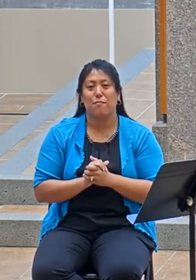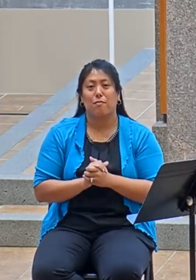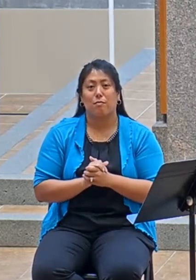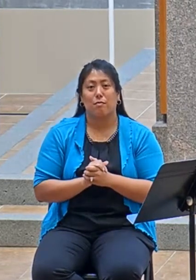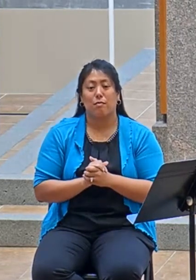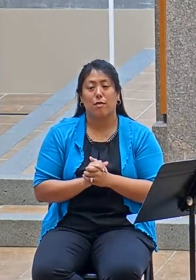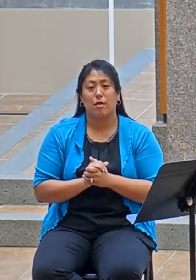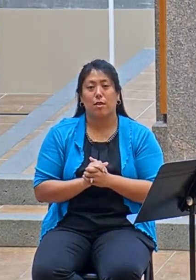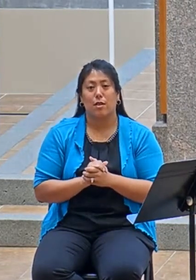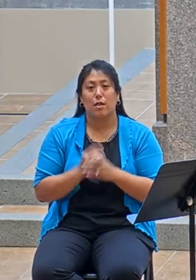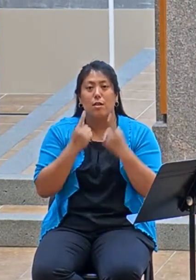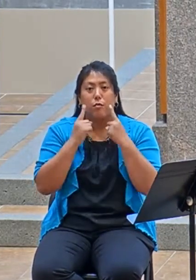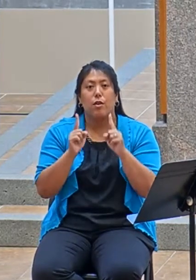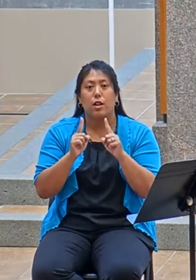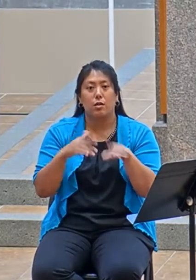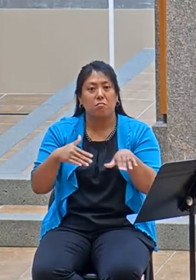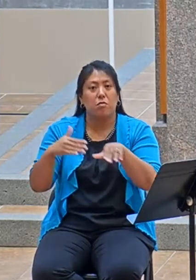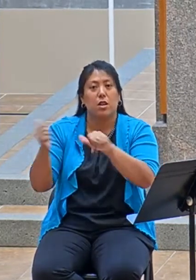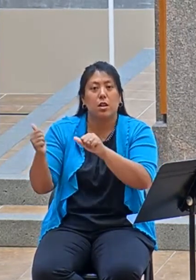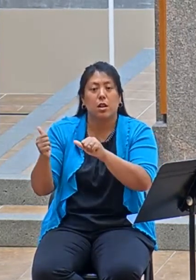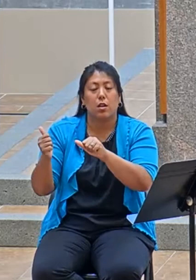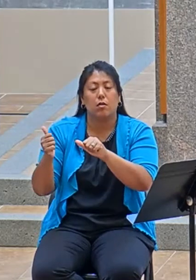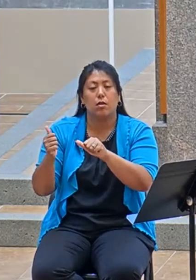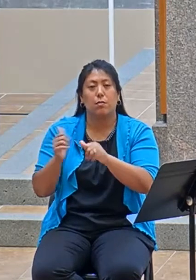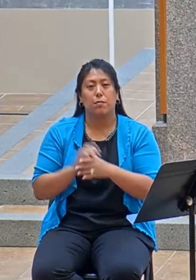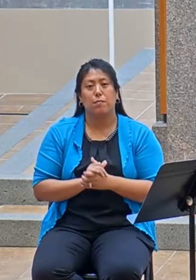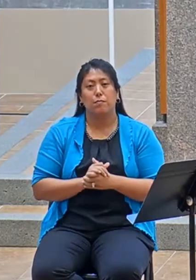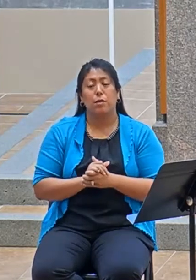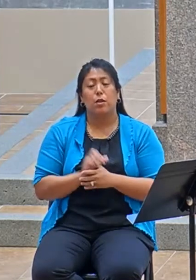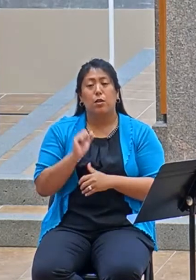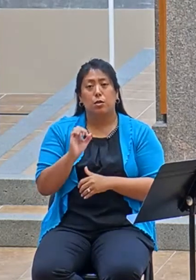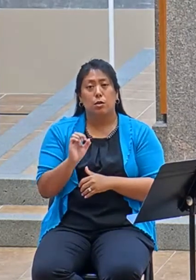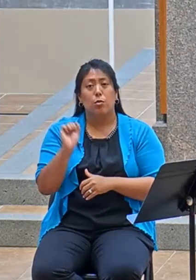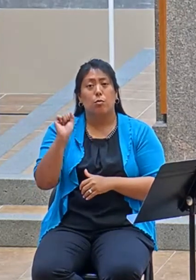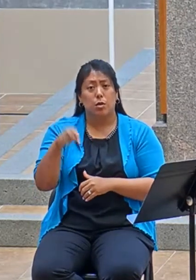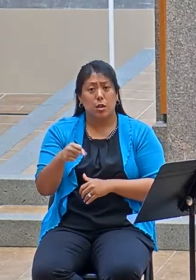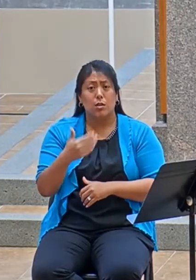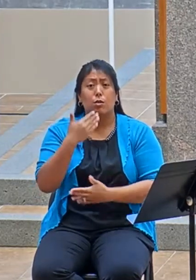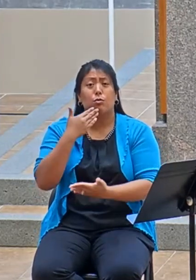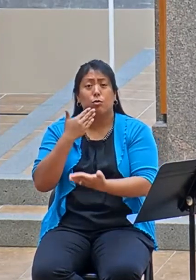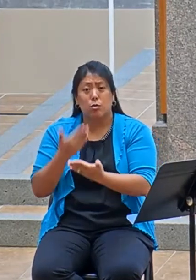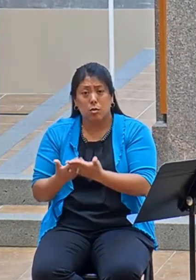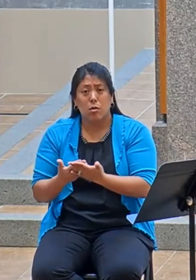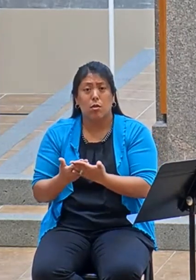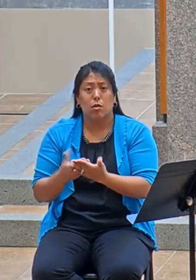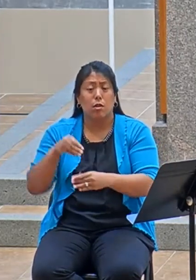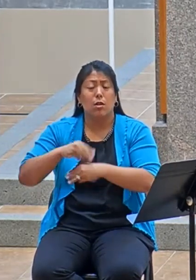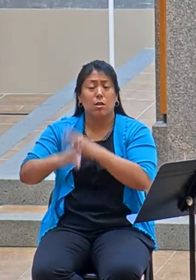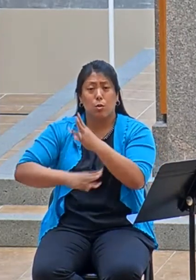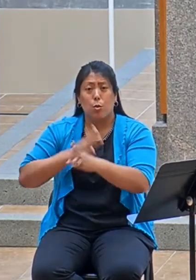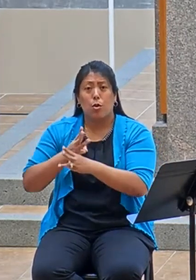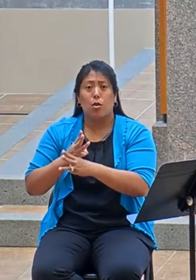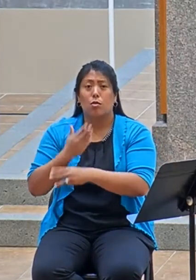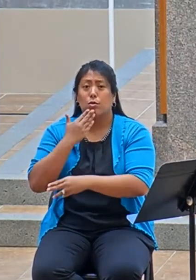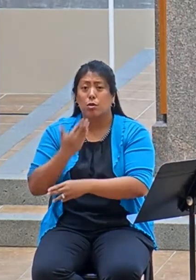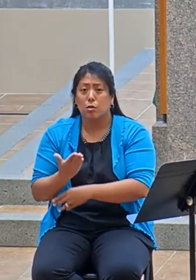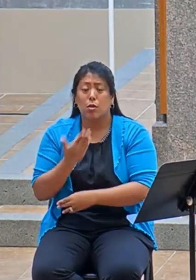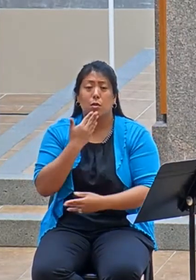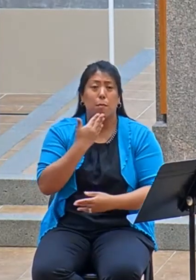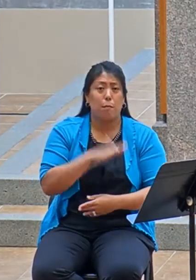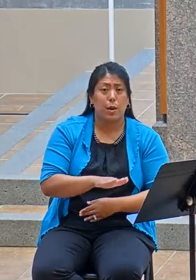they walked off. So there's good in the world around us. Wheat, weeds, good and